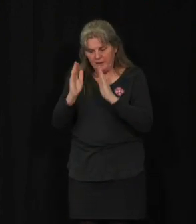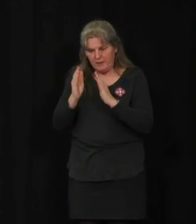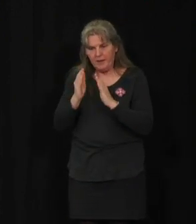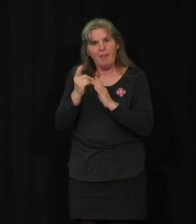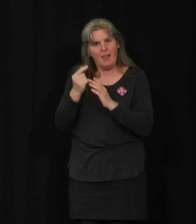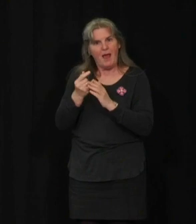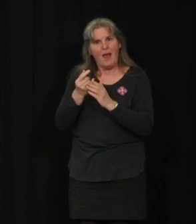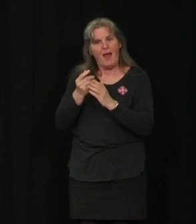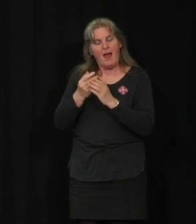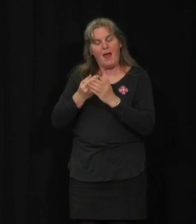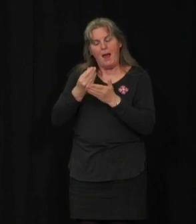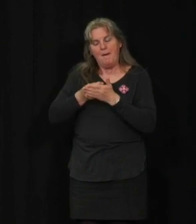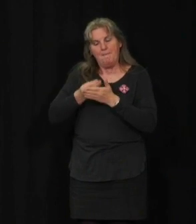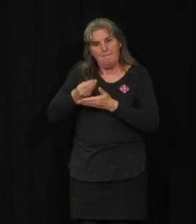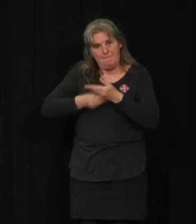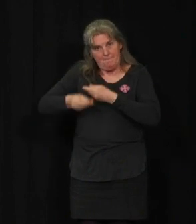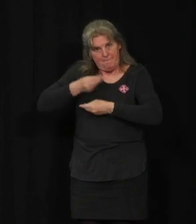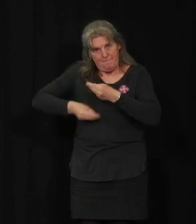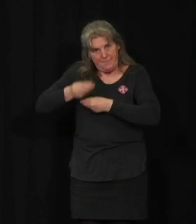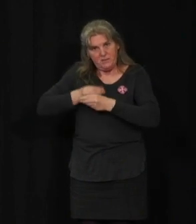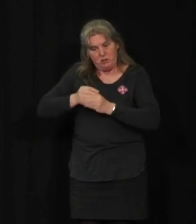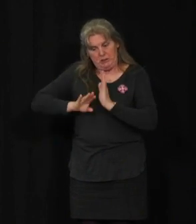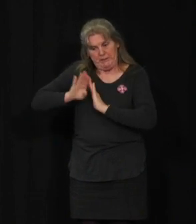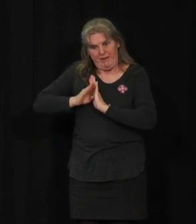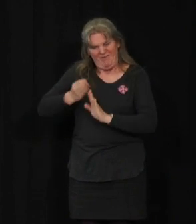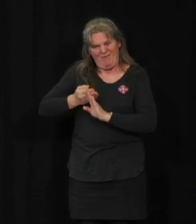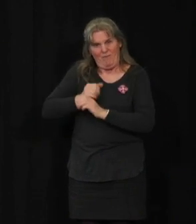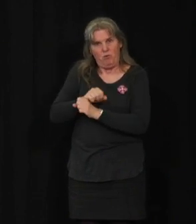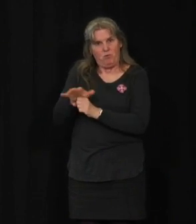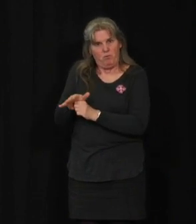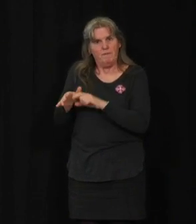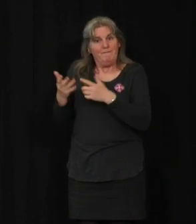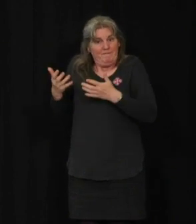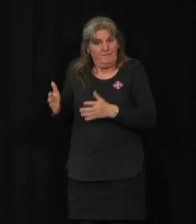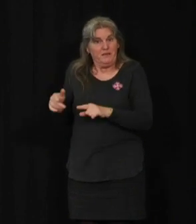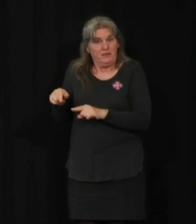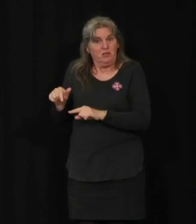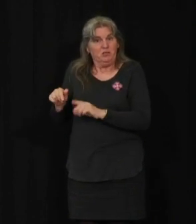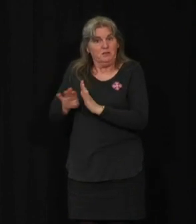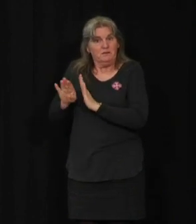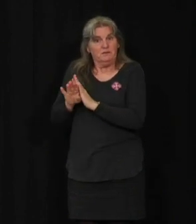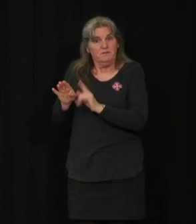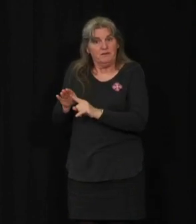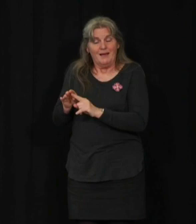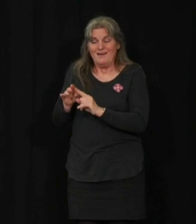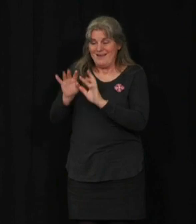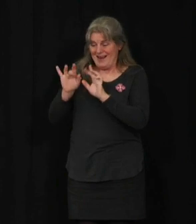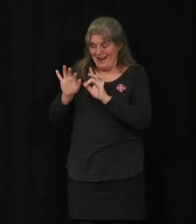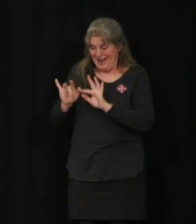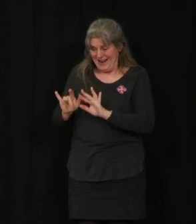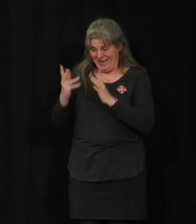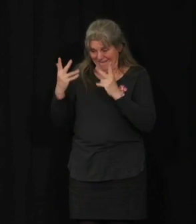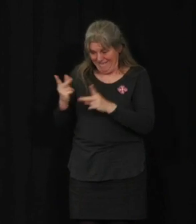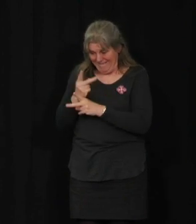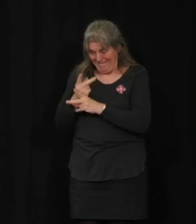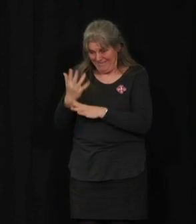was developed before COVID, and quickly went through. So now we're asking, or we're